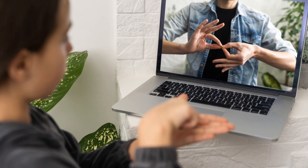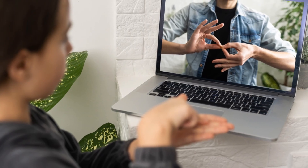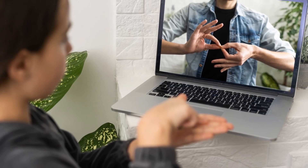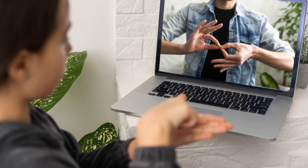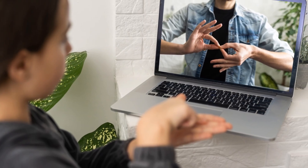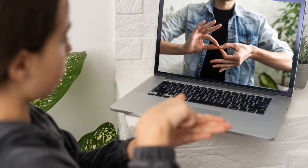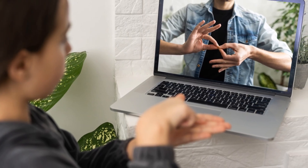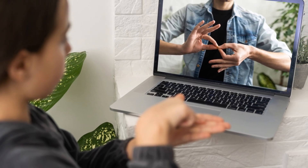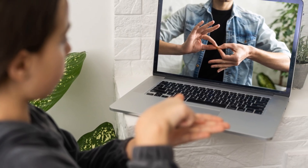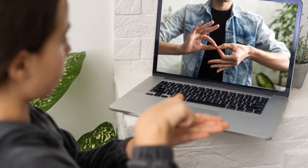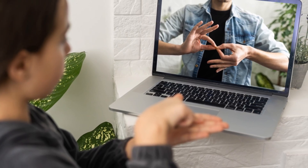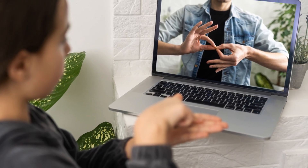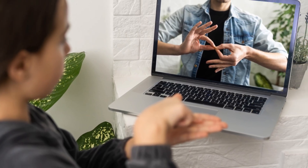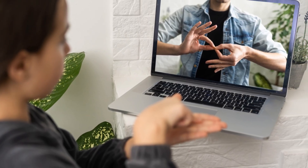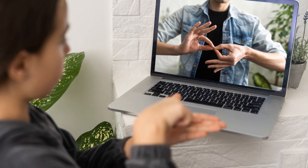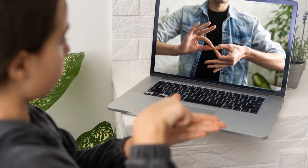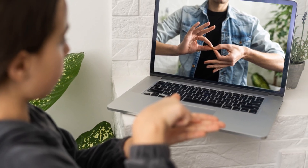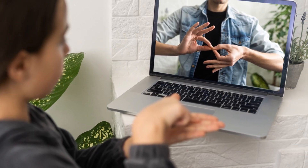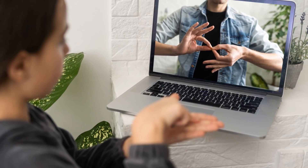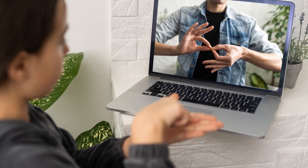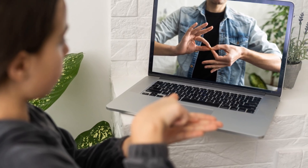app, a shipped toolkit, and ongoing support.